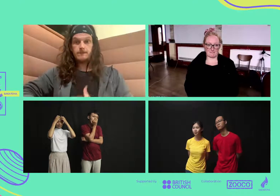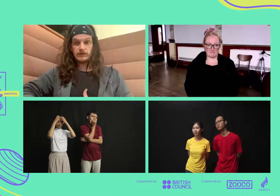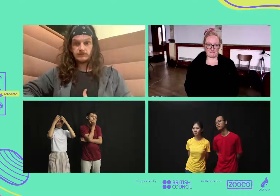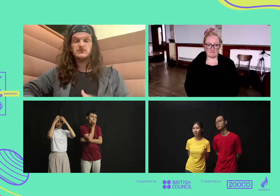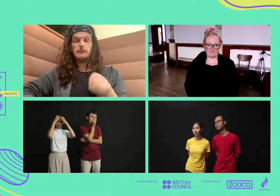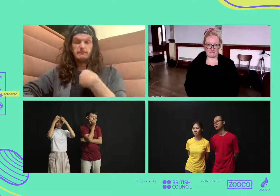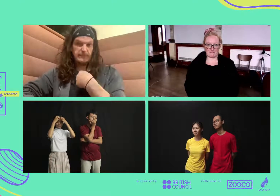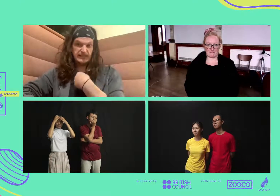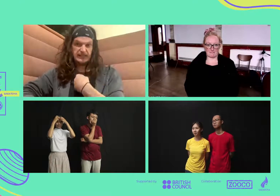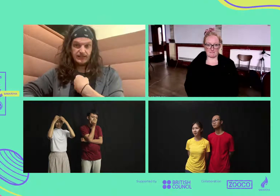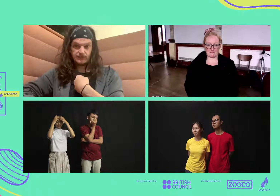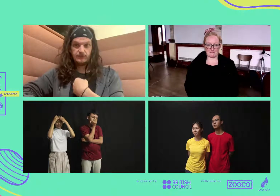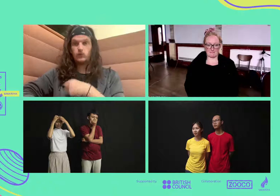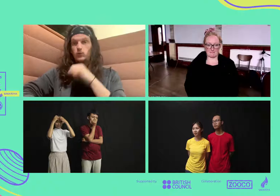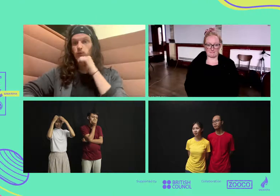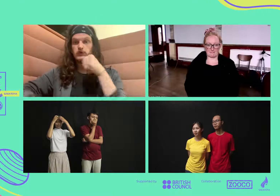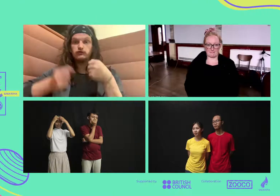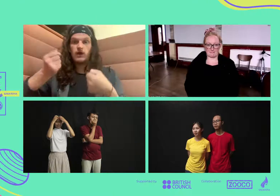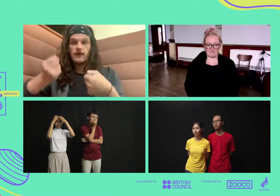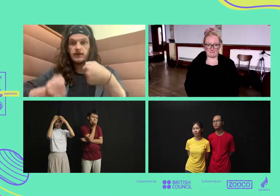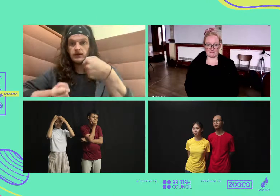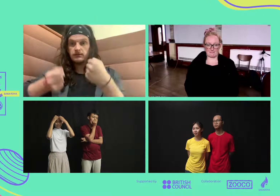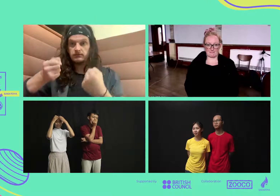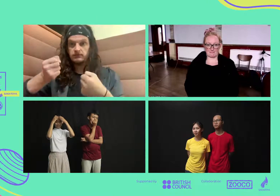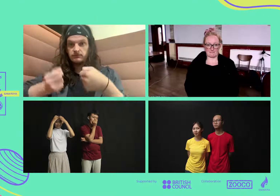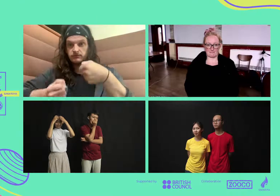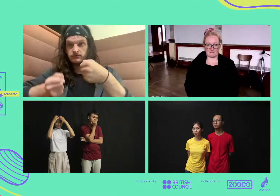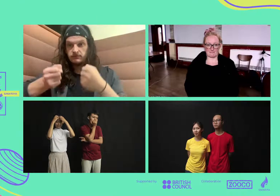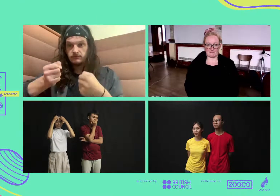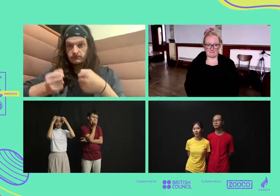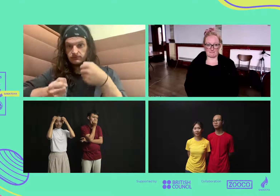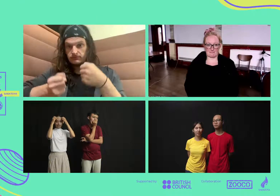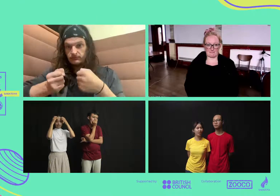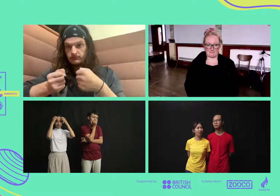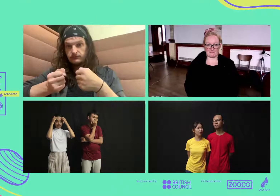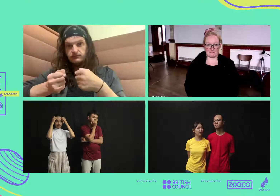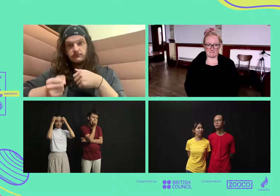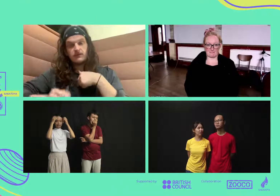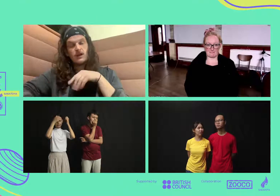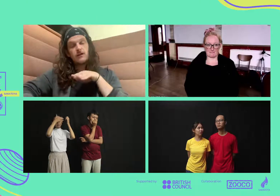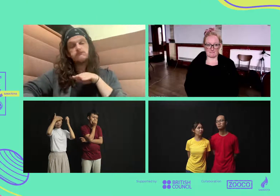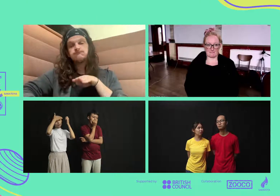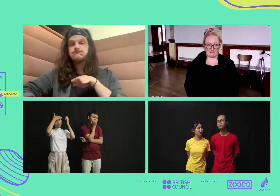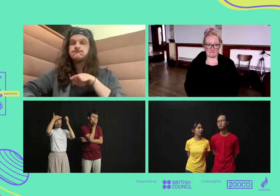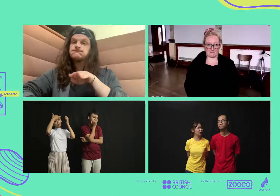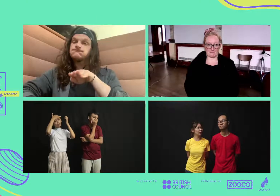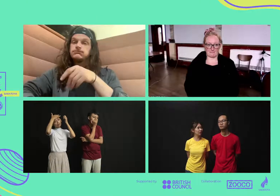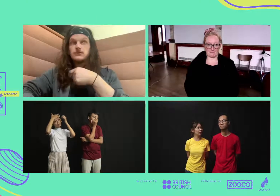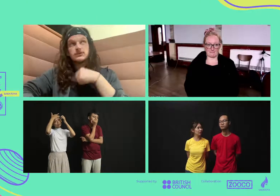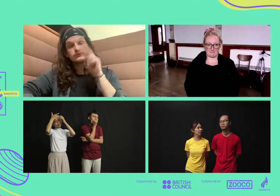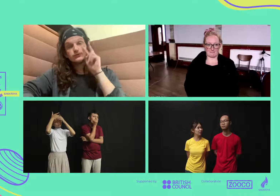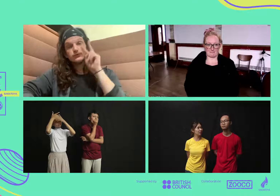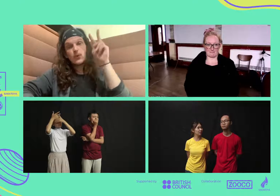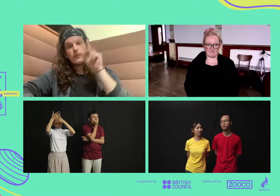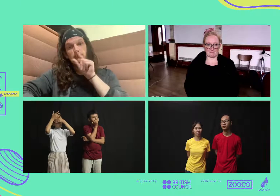if I decide that there's a person, me, who is driving the car,